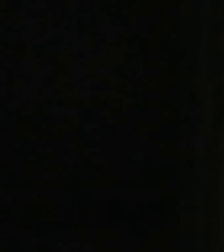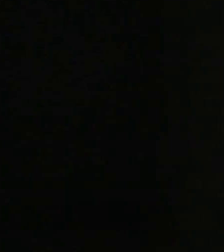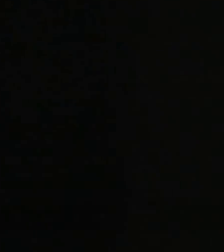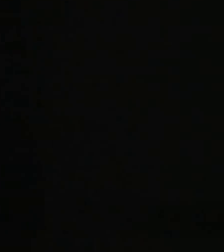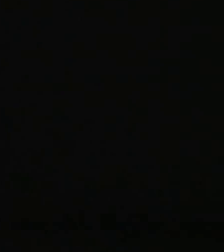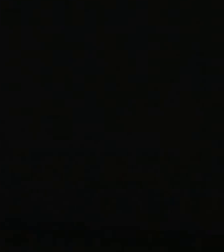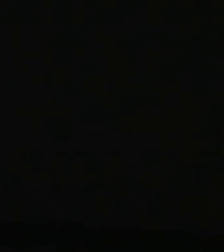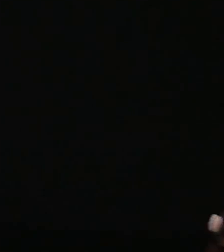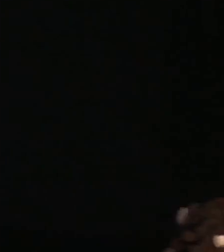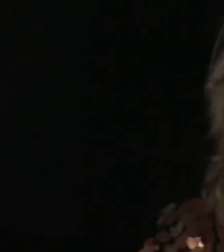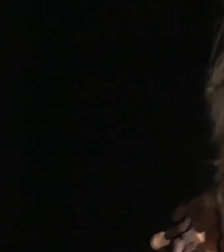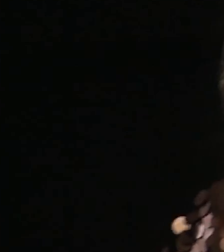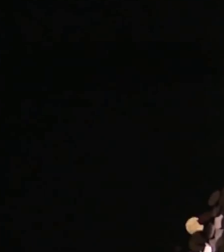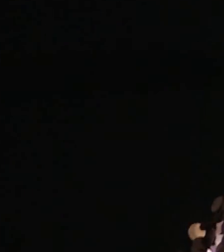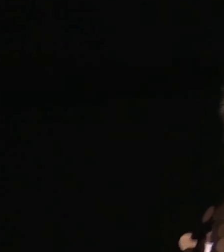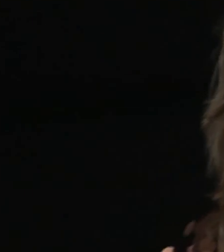I said, how about a tissue?